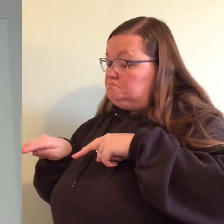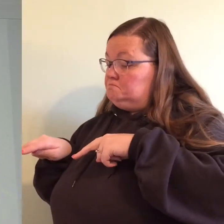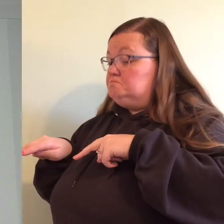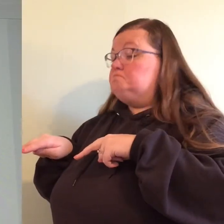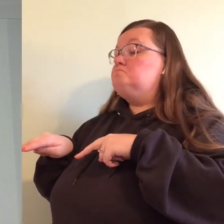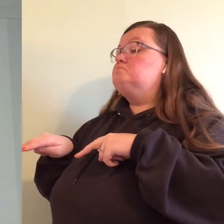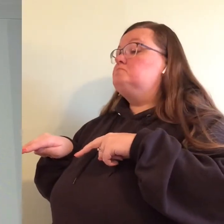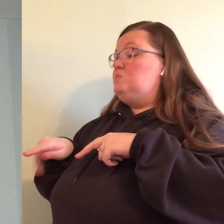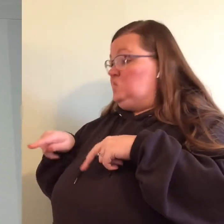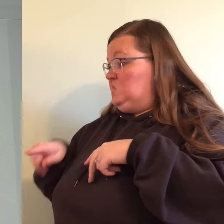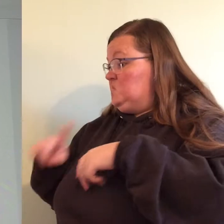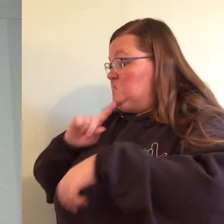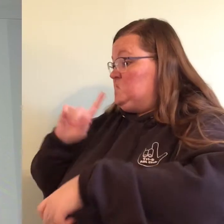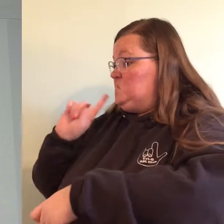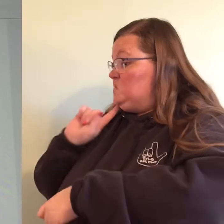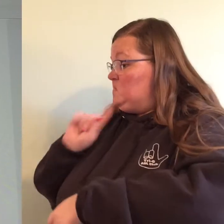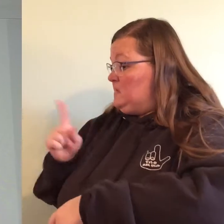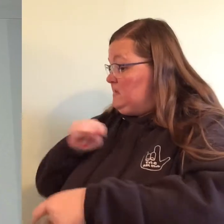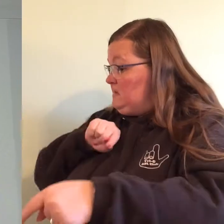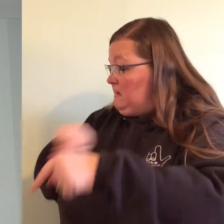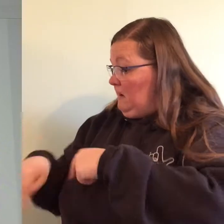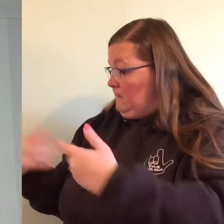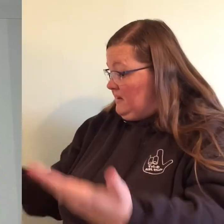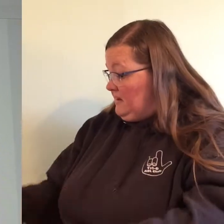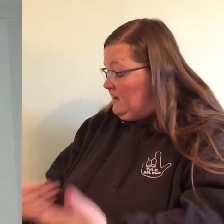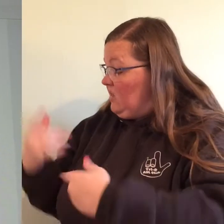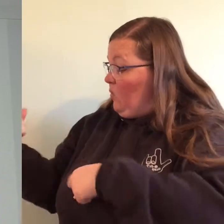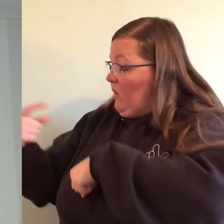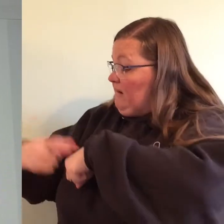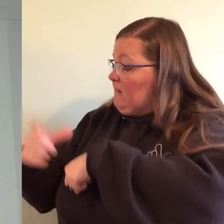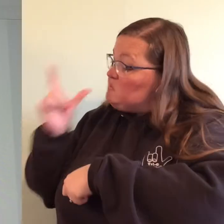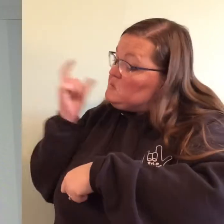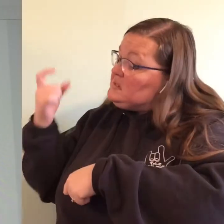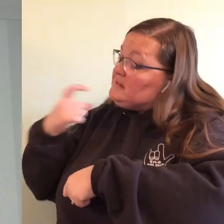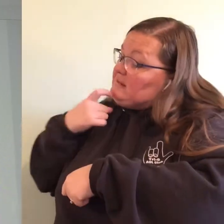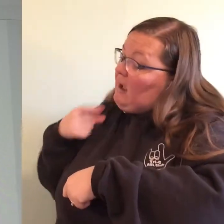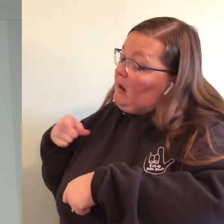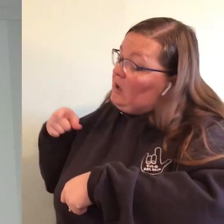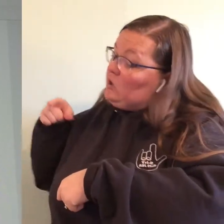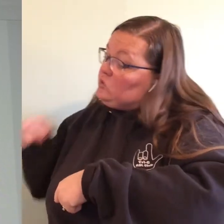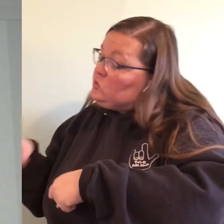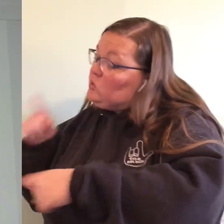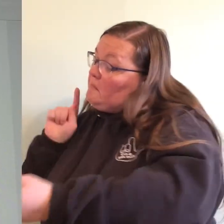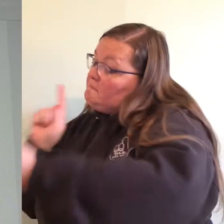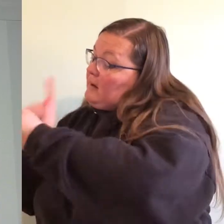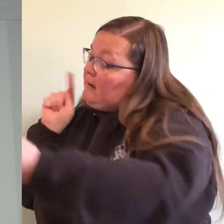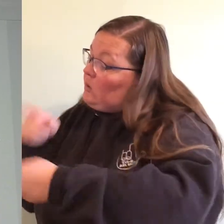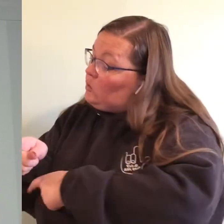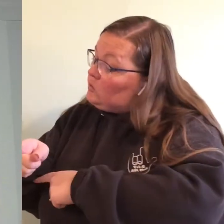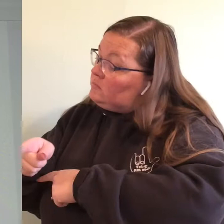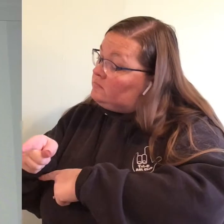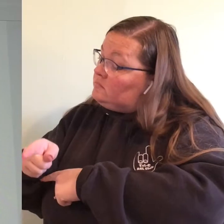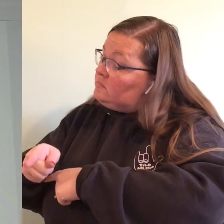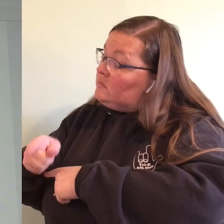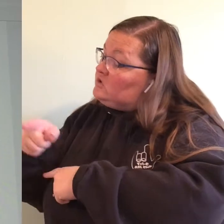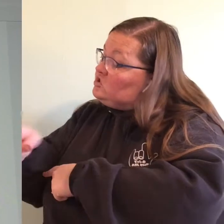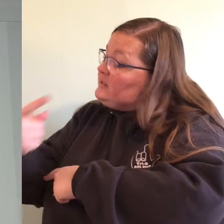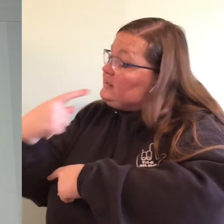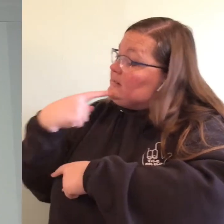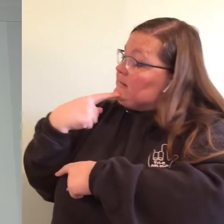whistled. "So you really were here," he said. "That time Lou said she'd met you in here, and you made out she was telling